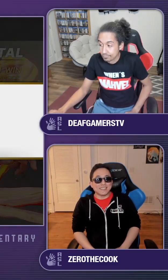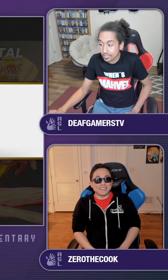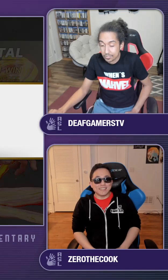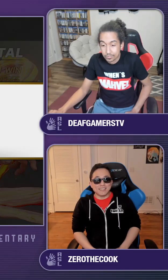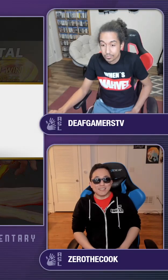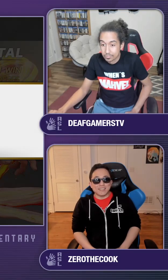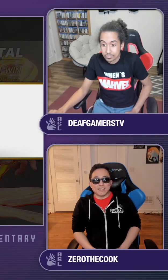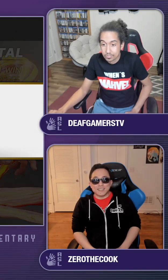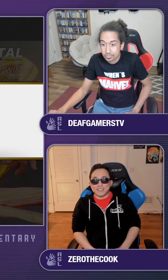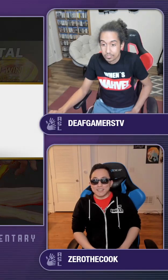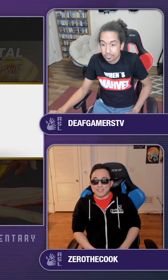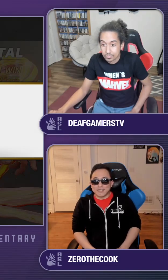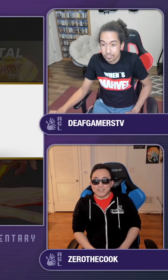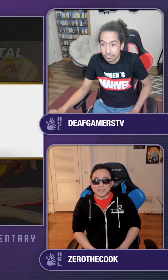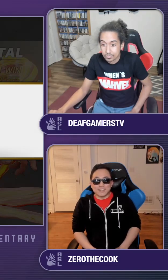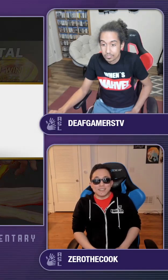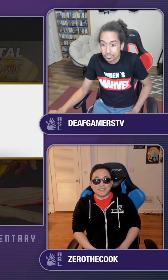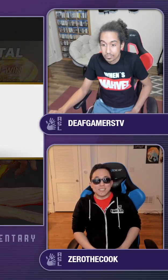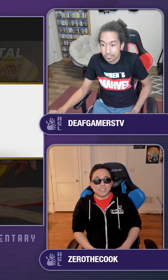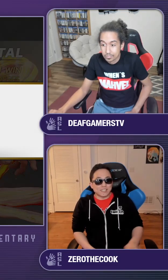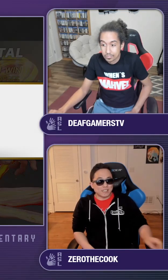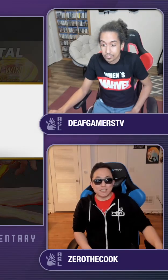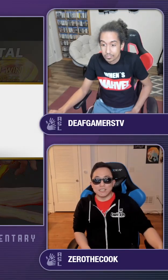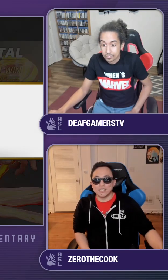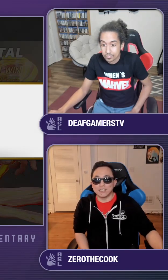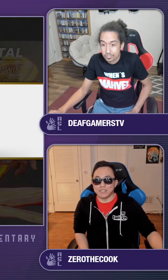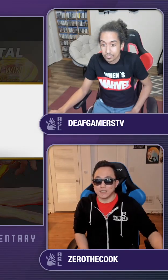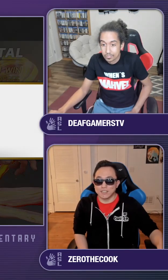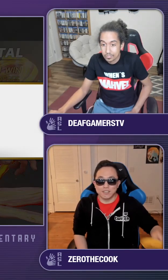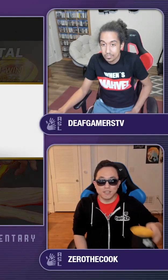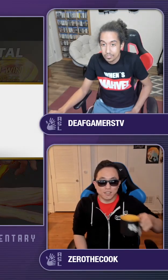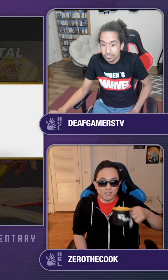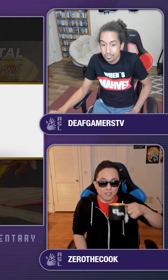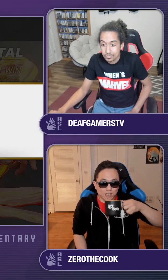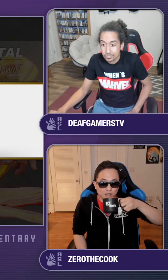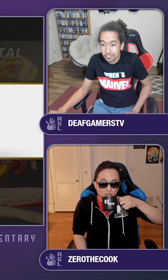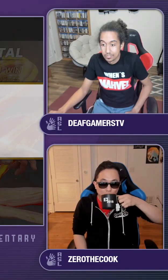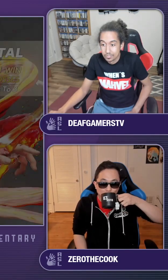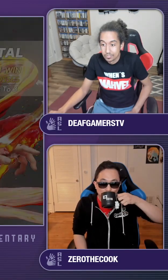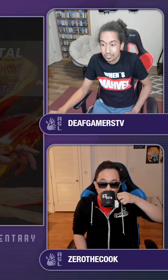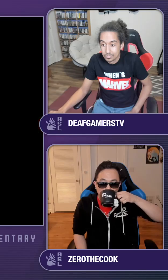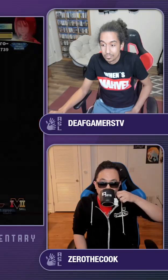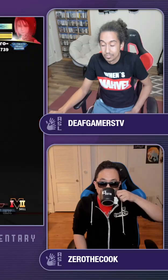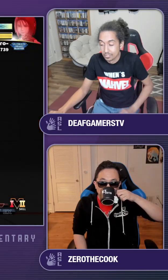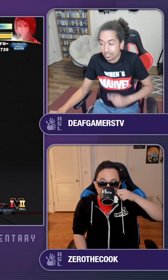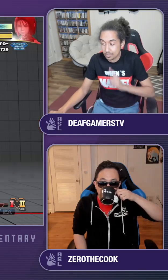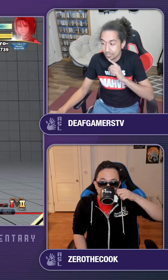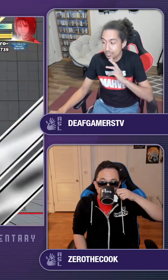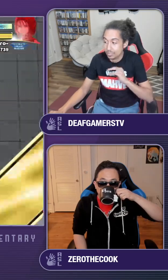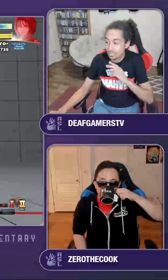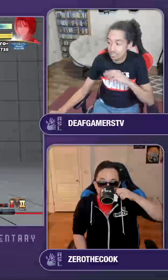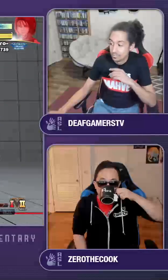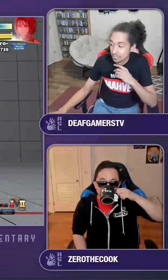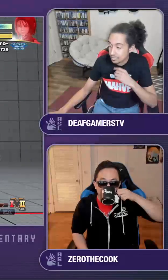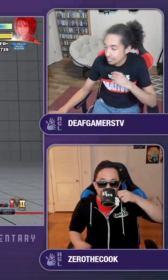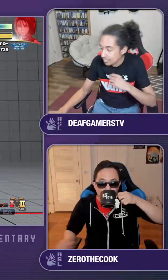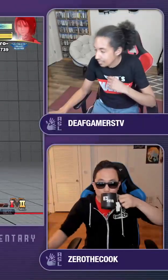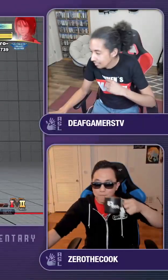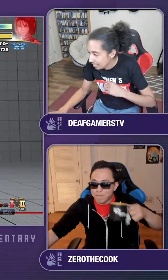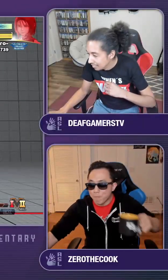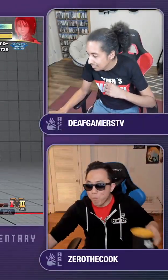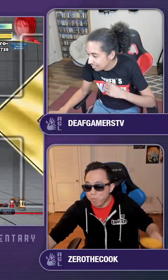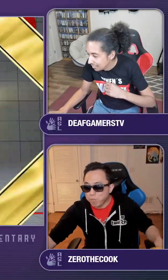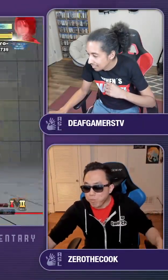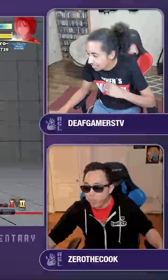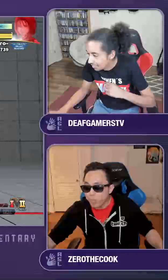say spend critical art because of the, you know, the how much life that Jazdero had, but definitely give yourself something instead of just the